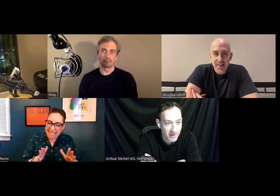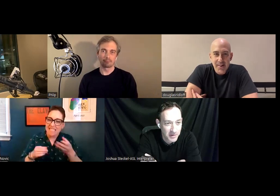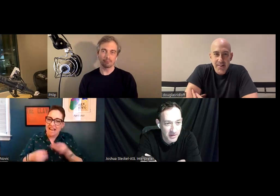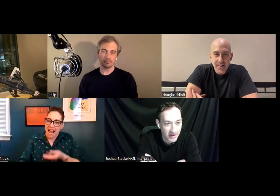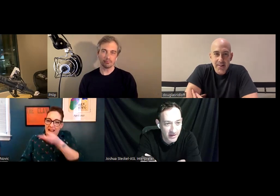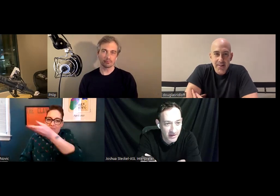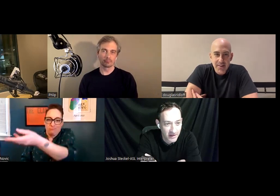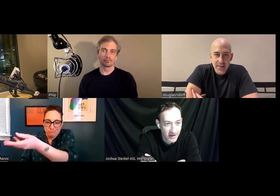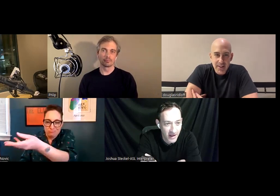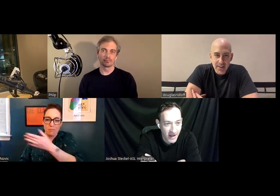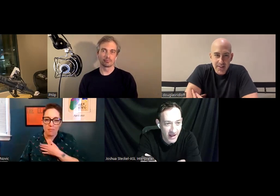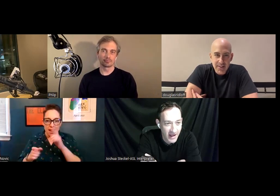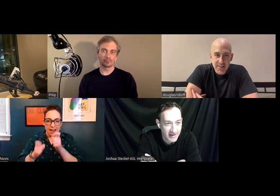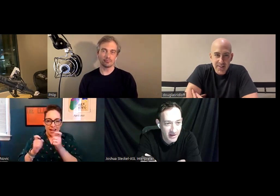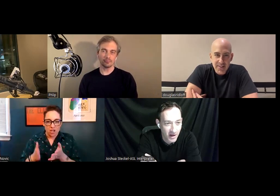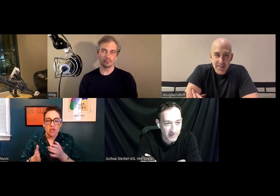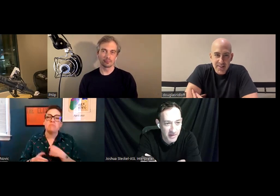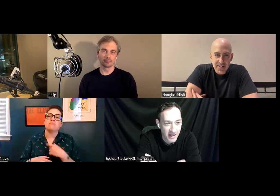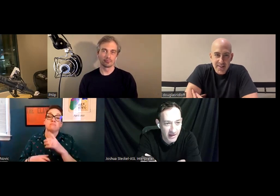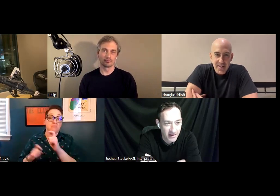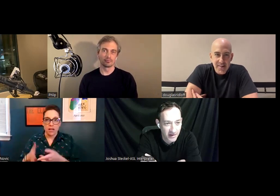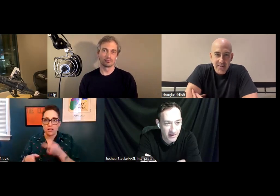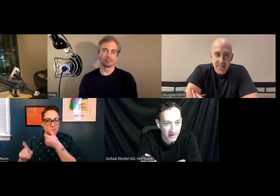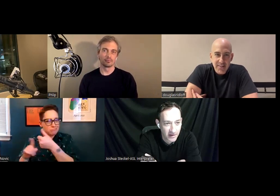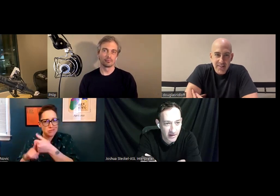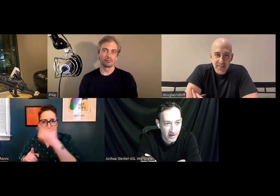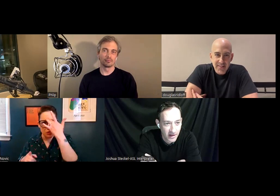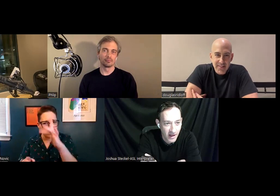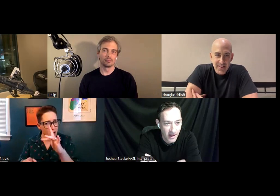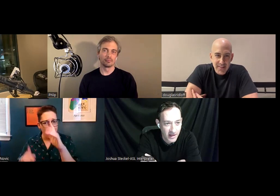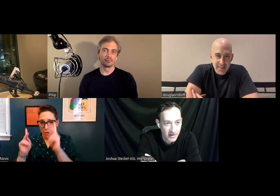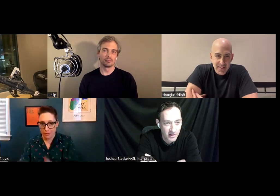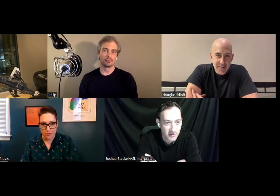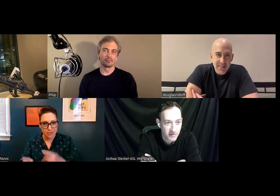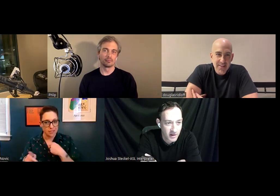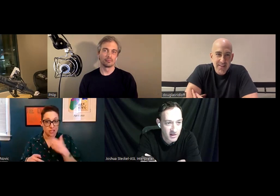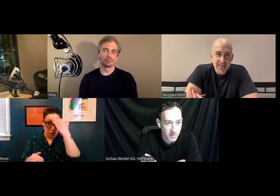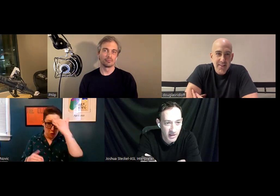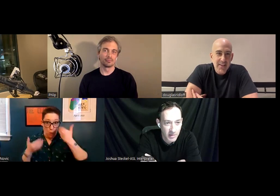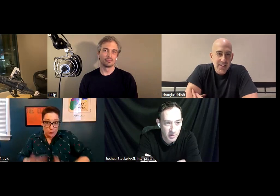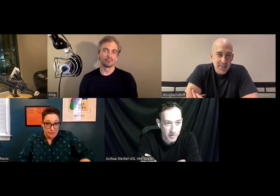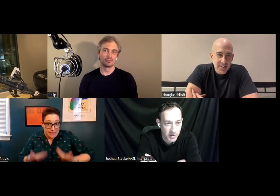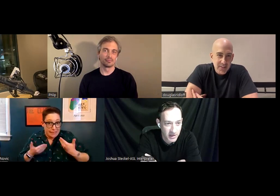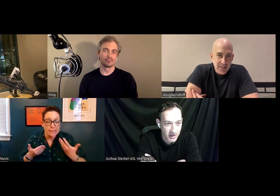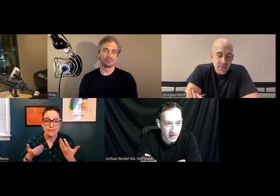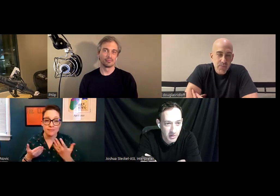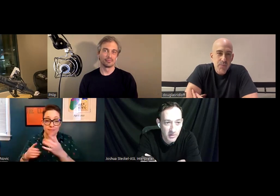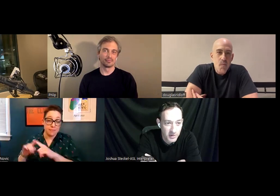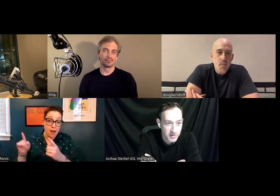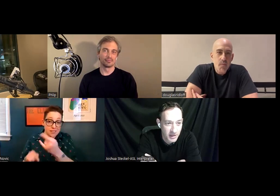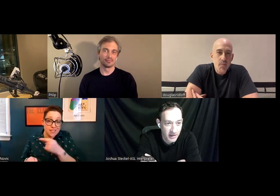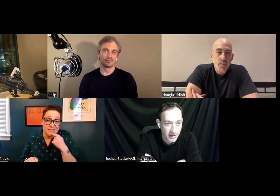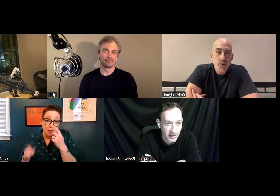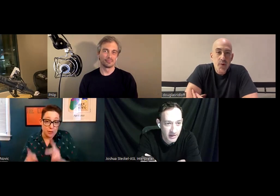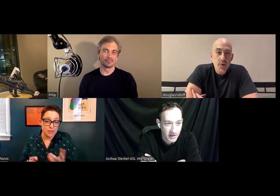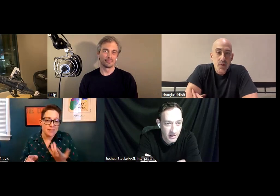And then I wrote the book and I handed it off to my editor. And the editor is a very smart, capable person who